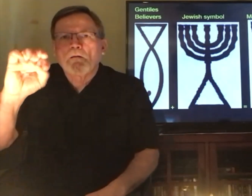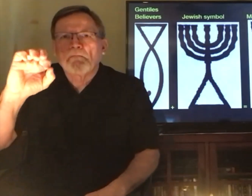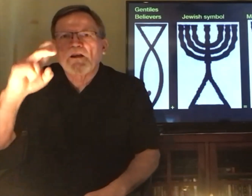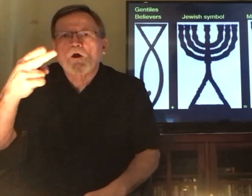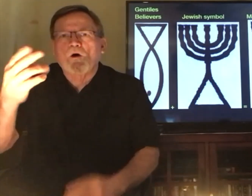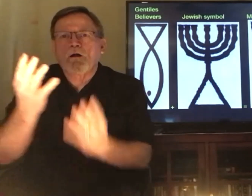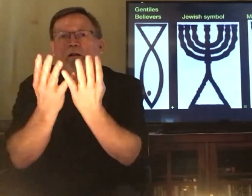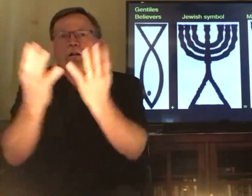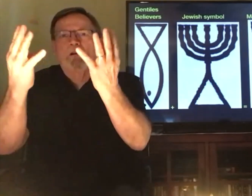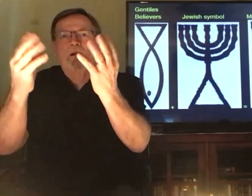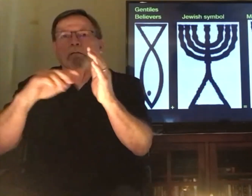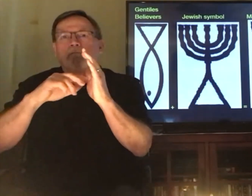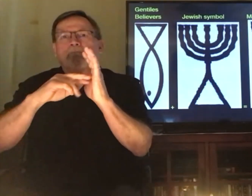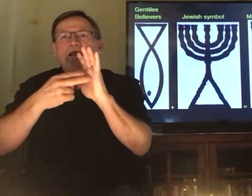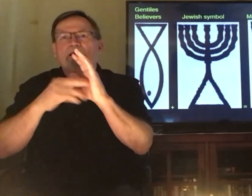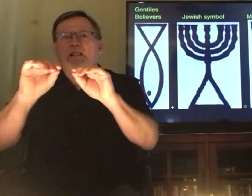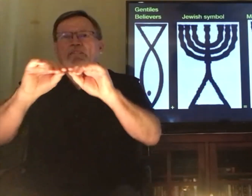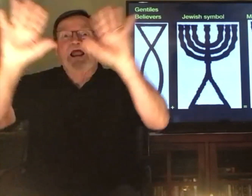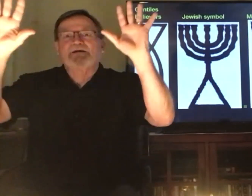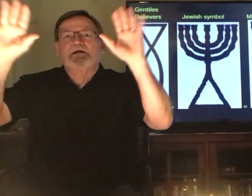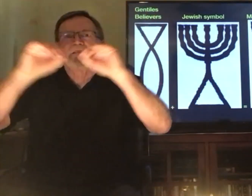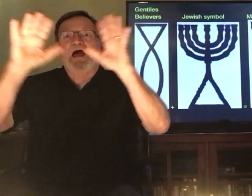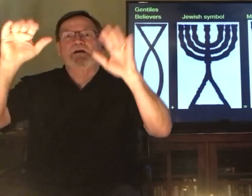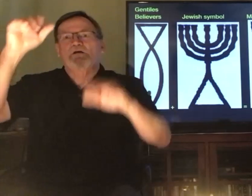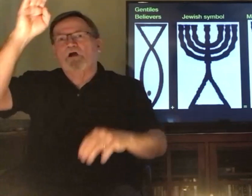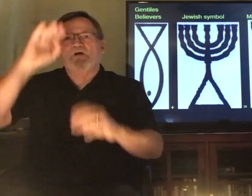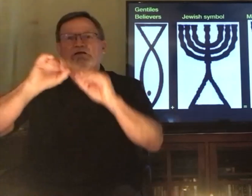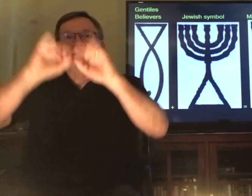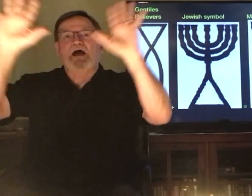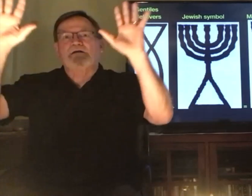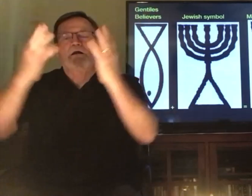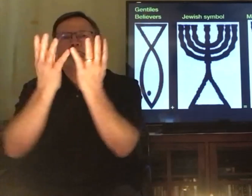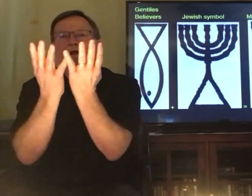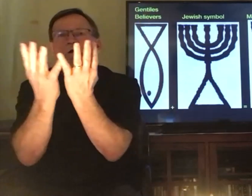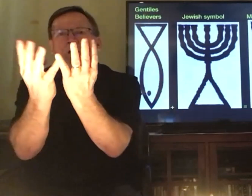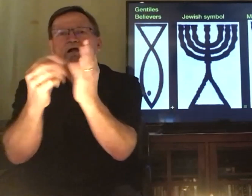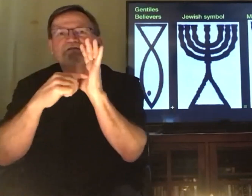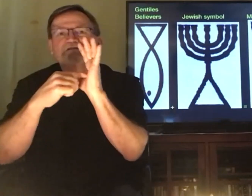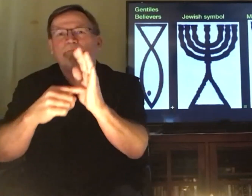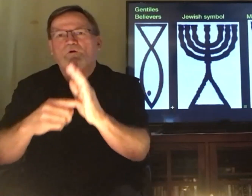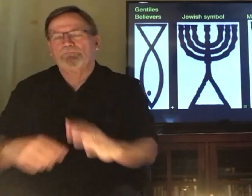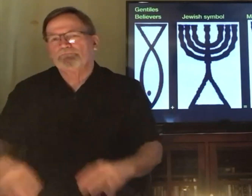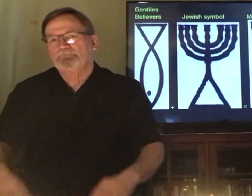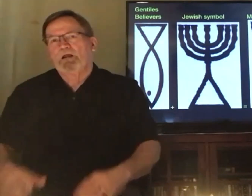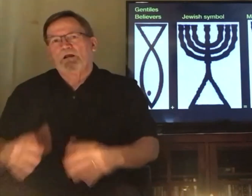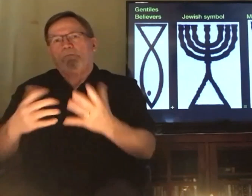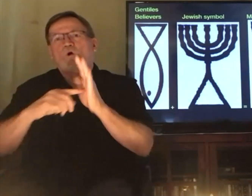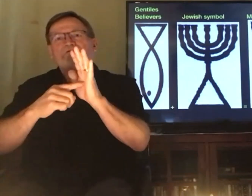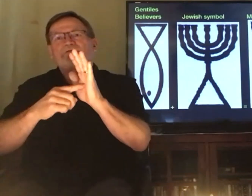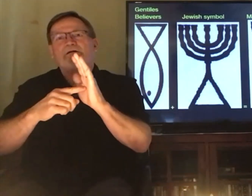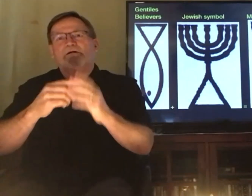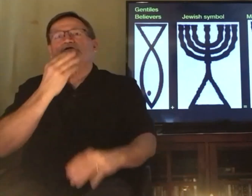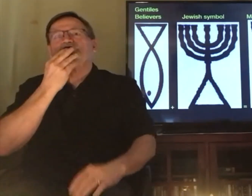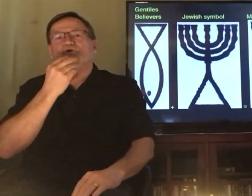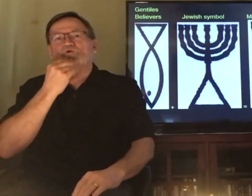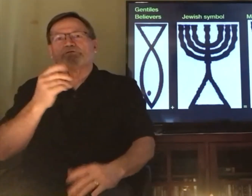we can do nothing without Yeshua. But with Yeshua, we have everything